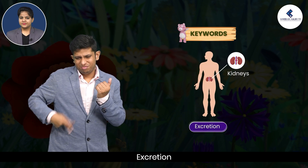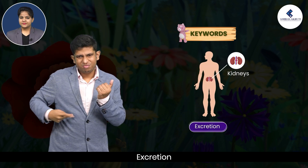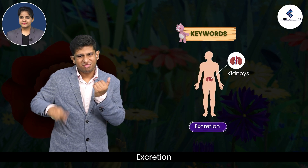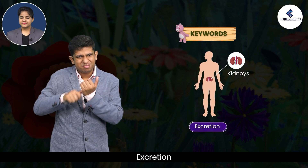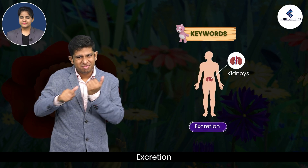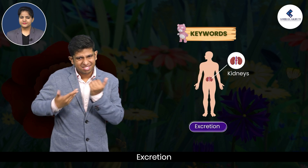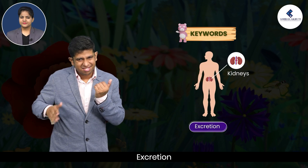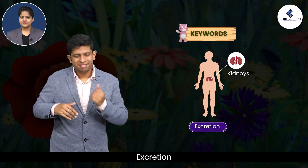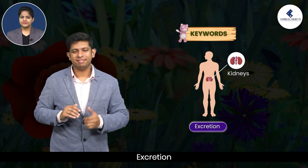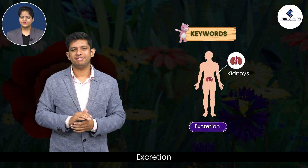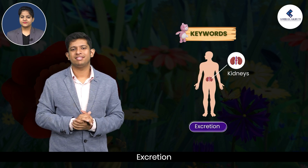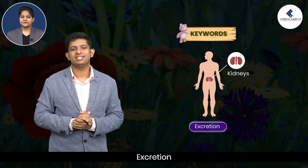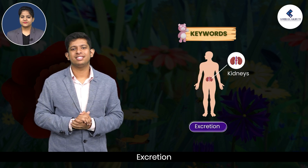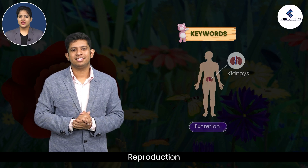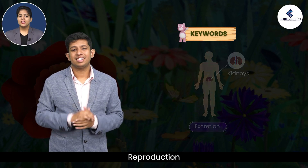excretion,